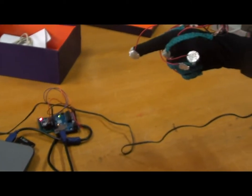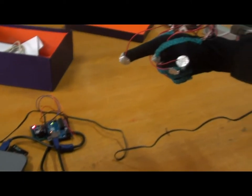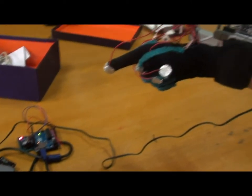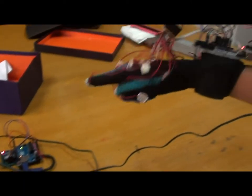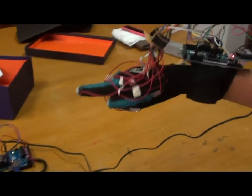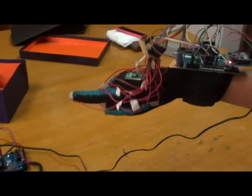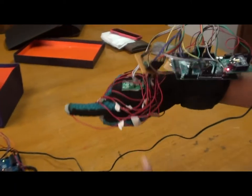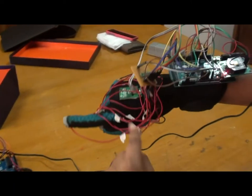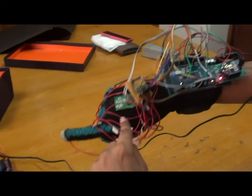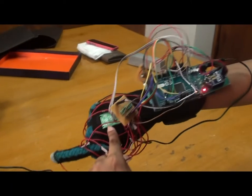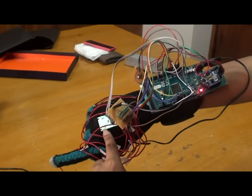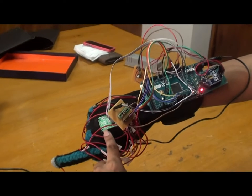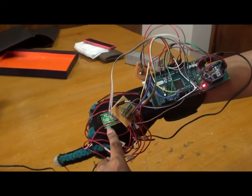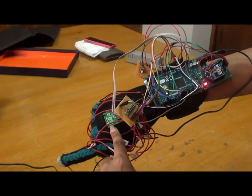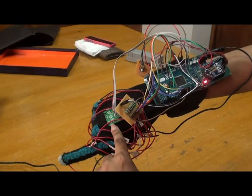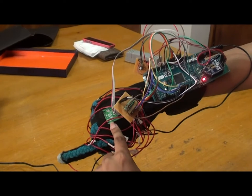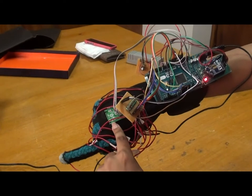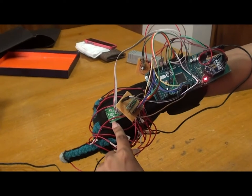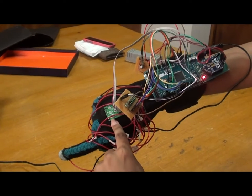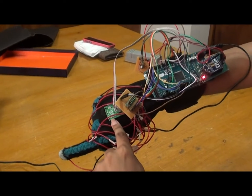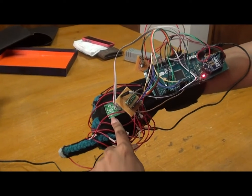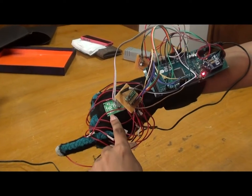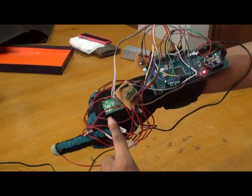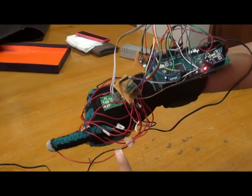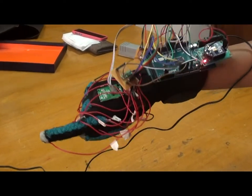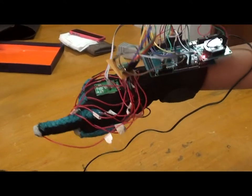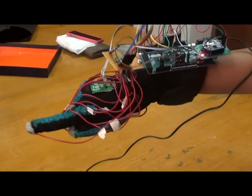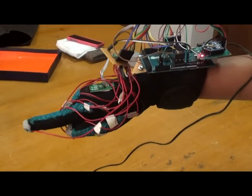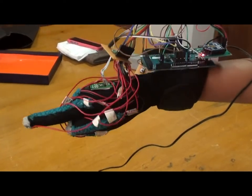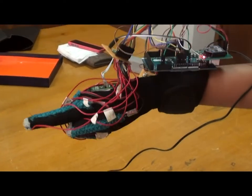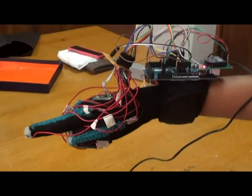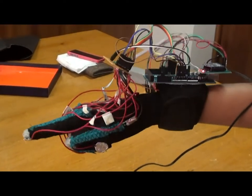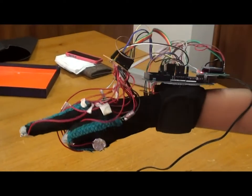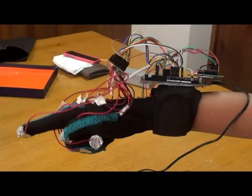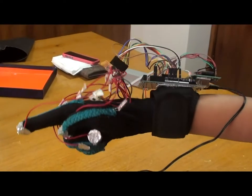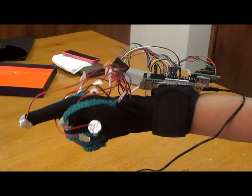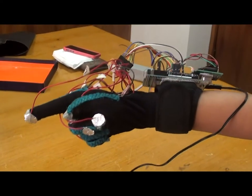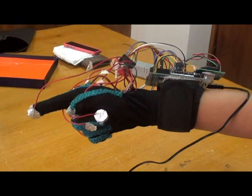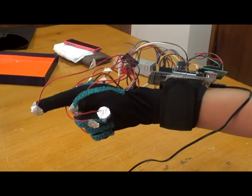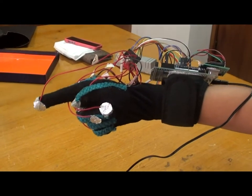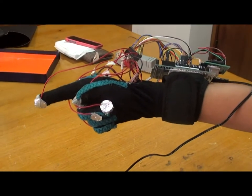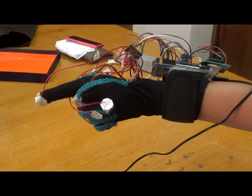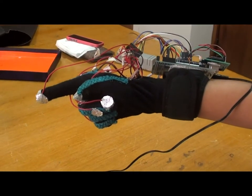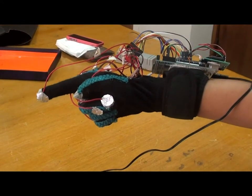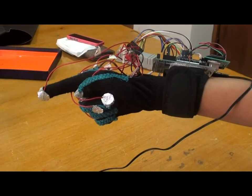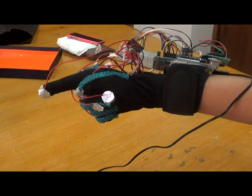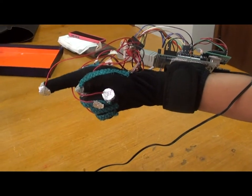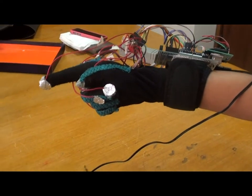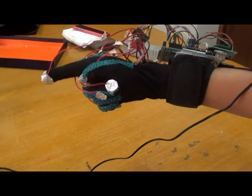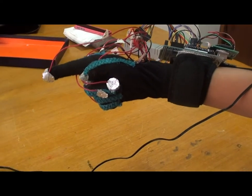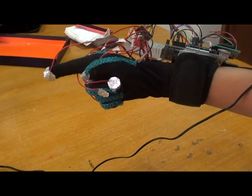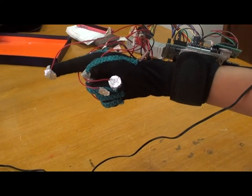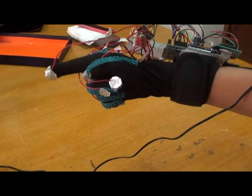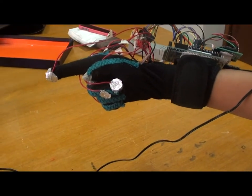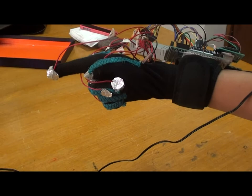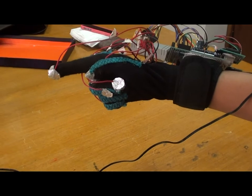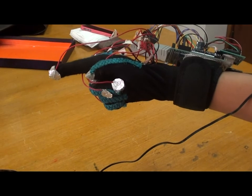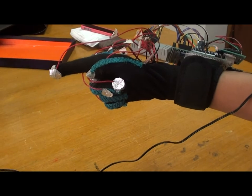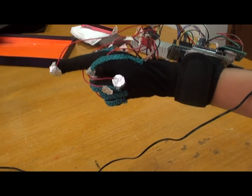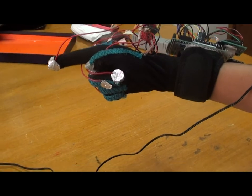signing, which is why we have an accelerometer which gives you the acceleration due to gravity as a unit of